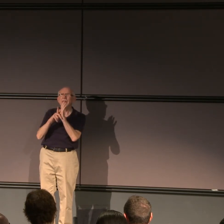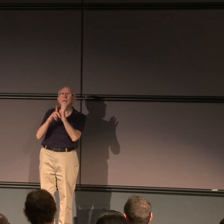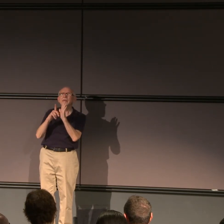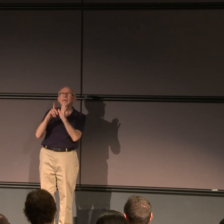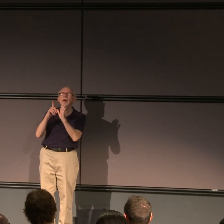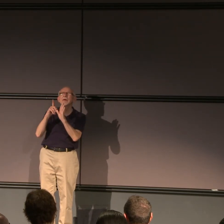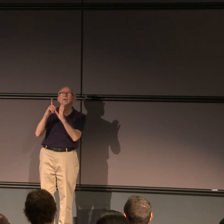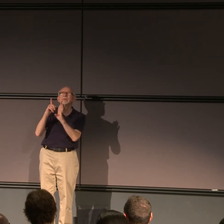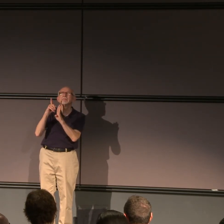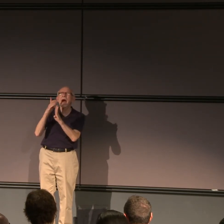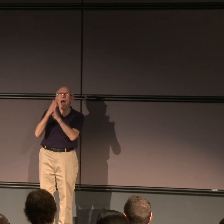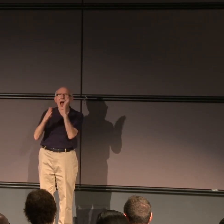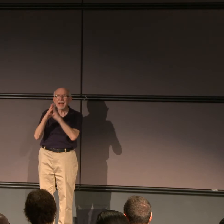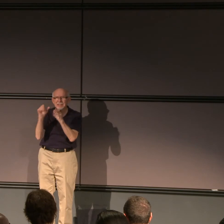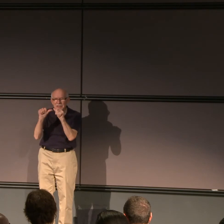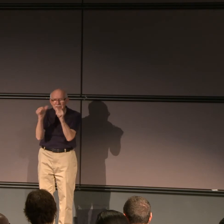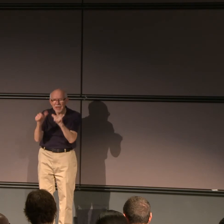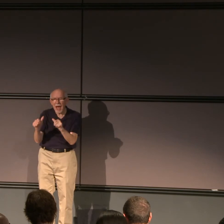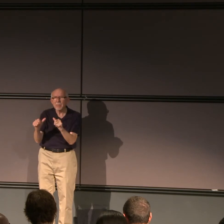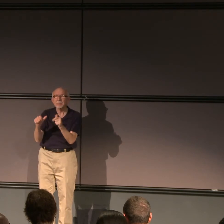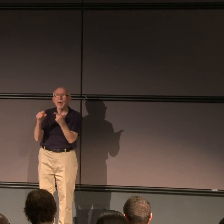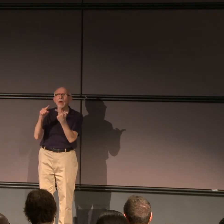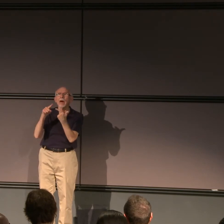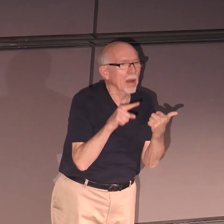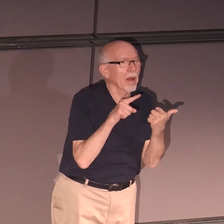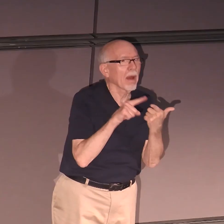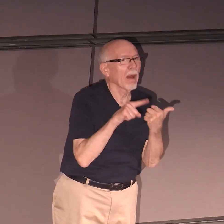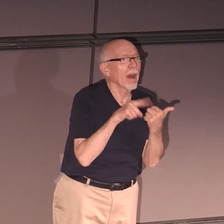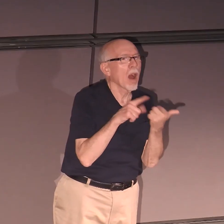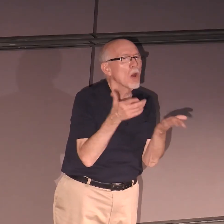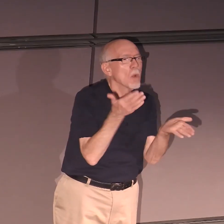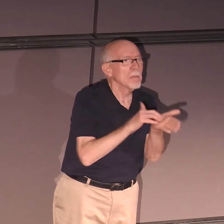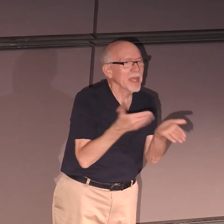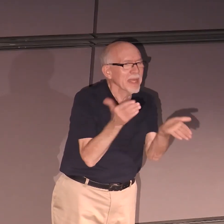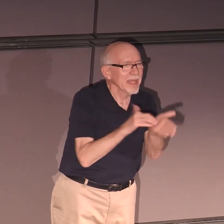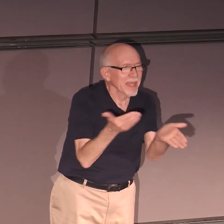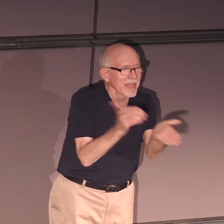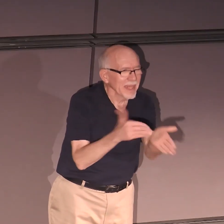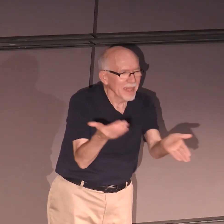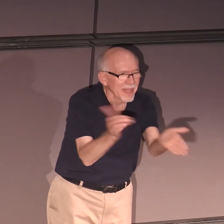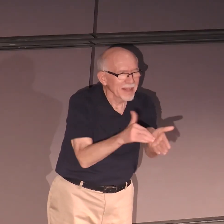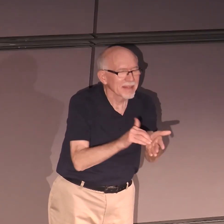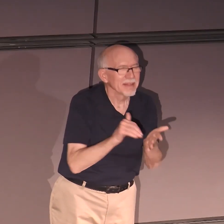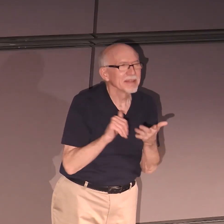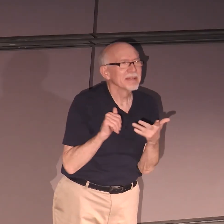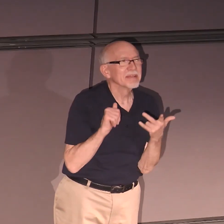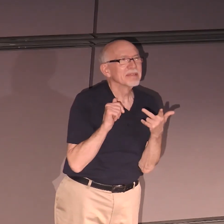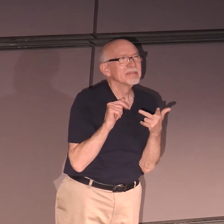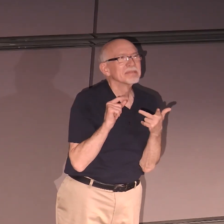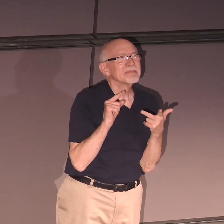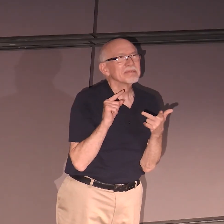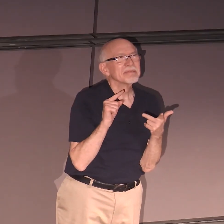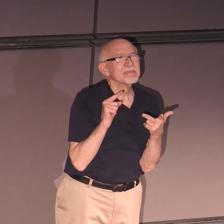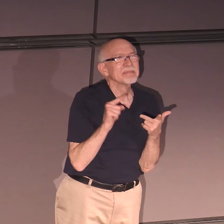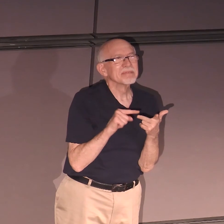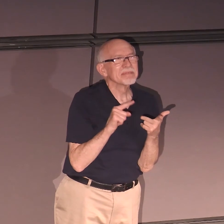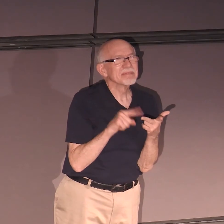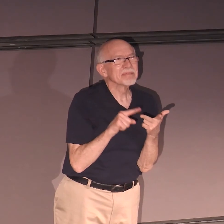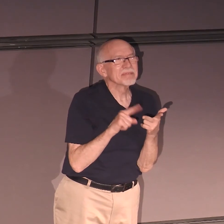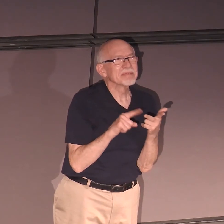Well, as far as the structure of the piece, I use the same parameters of the signs and the same principles of